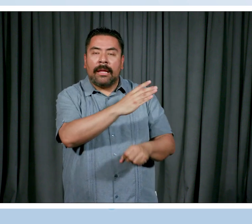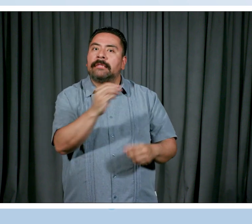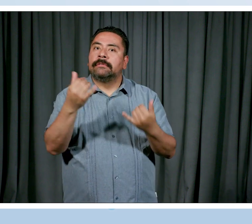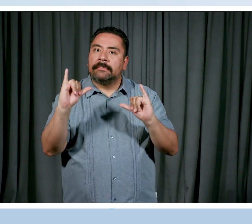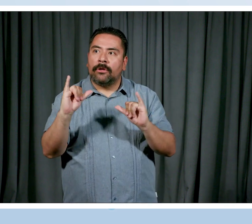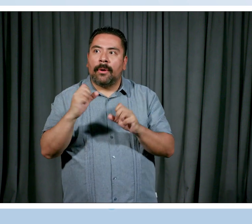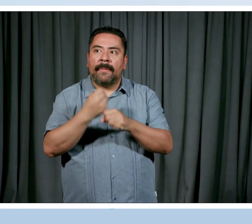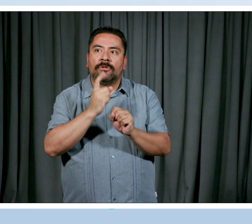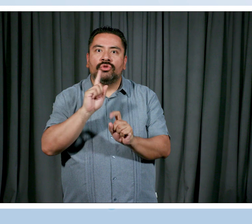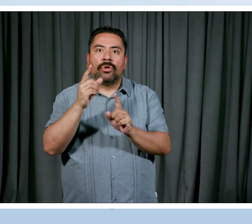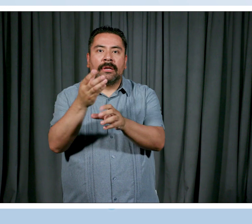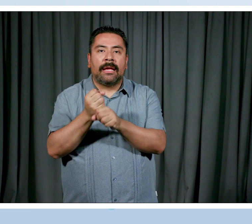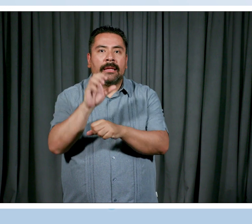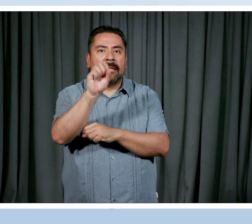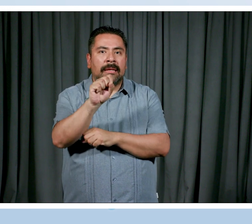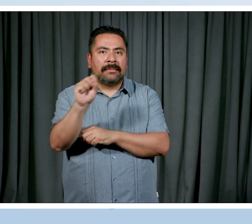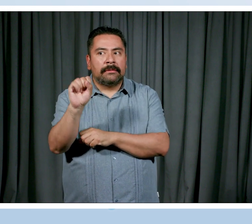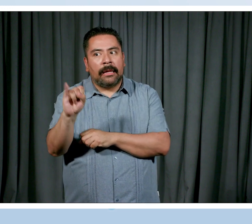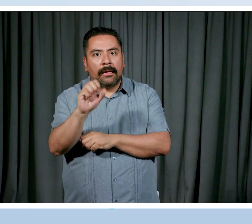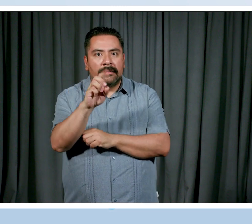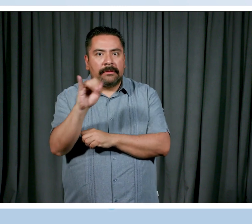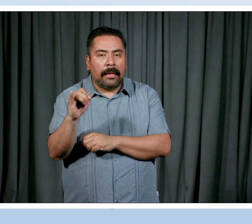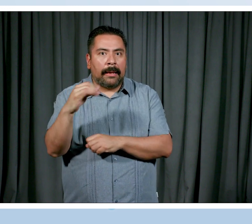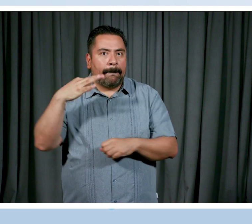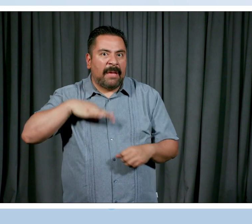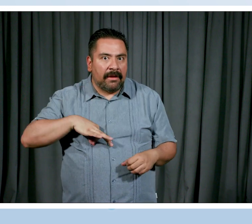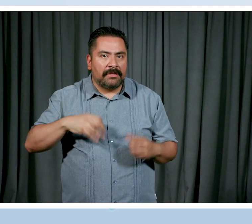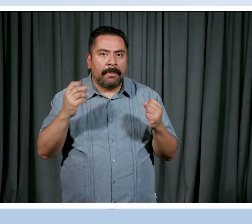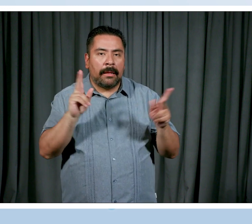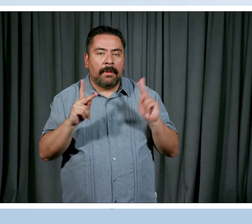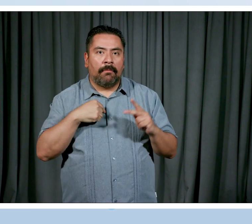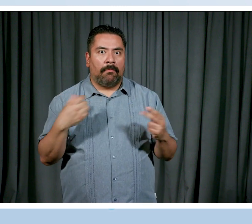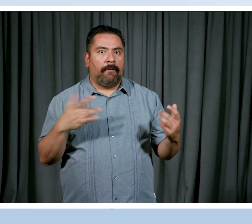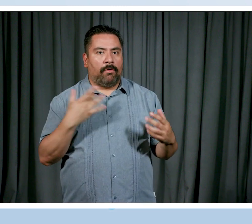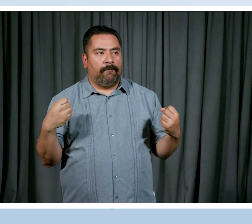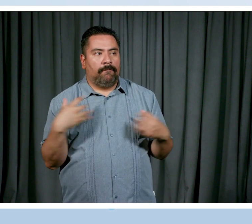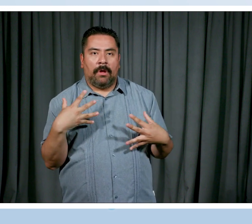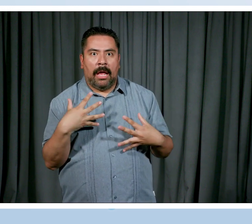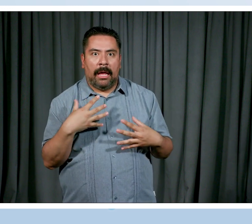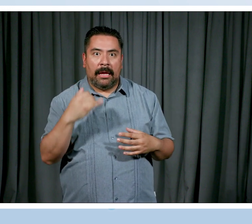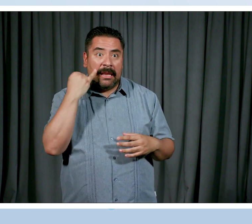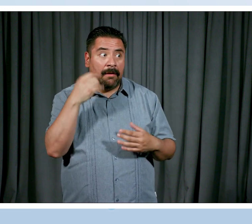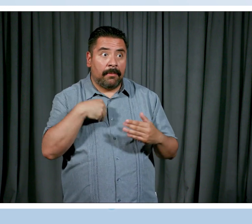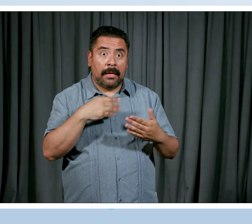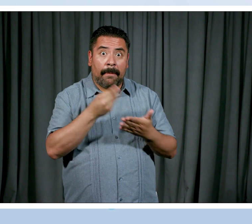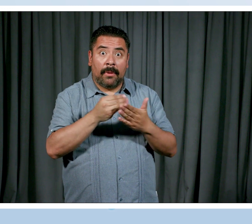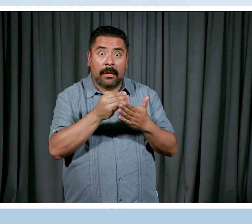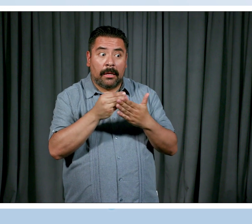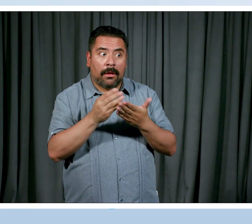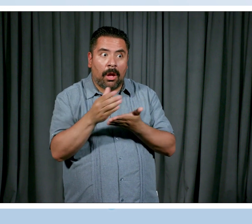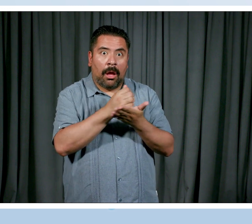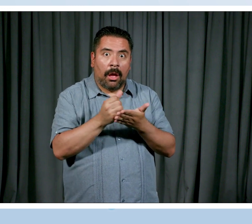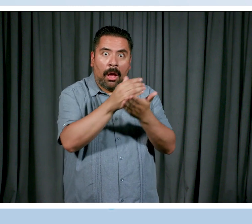still receiving Social Security income and benefits. I think a lot of people feel afraid to make a certain amount of money, which can be